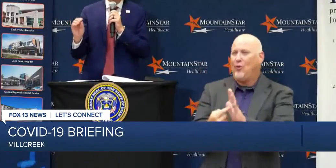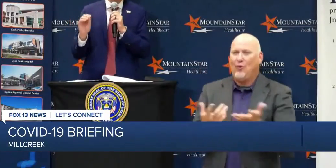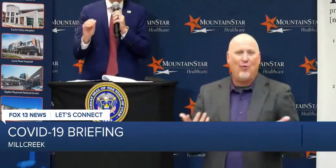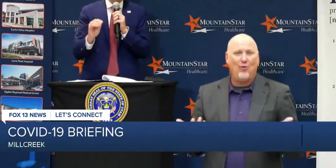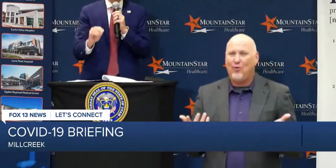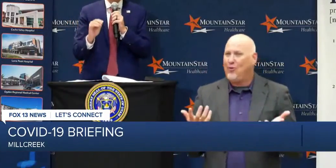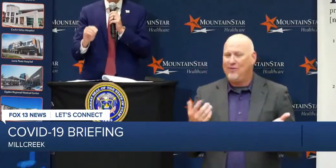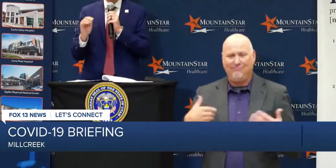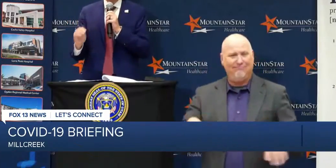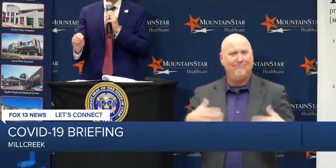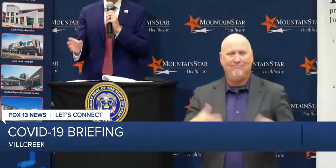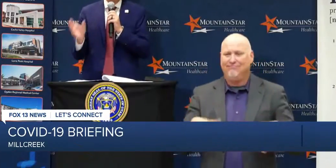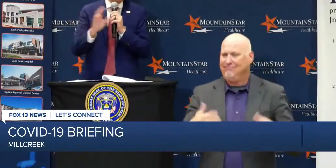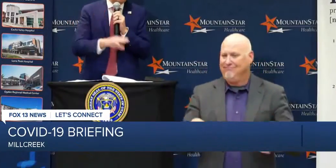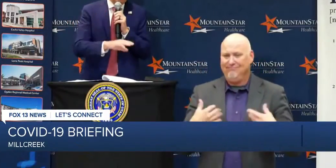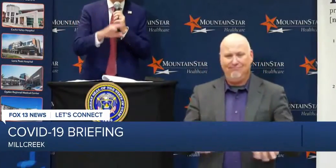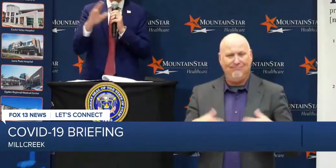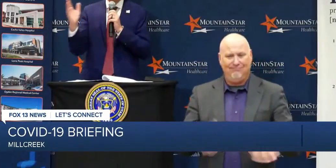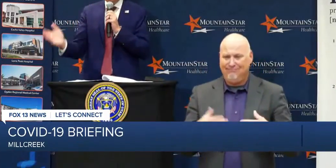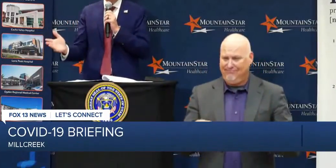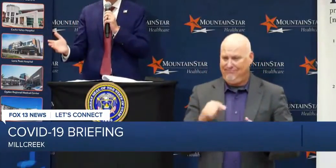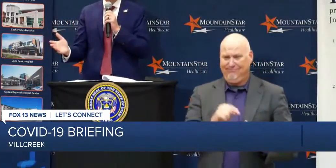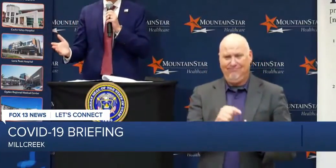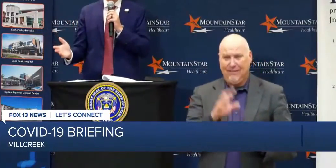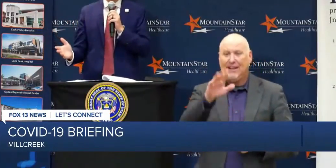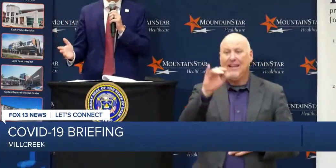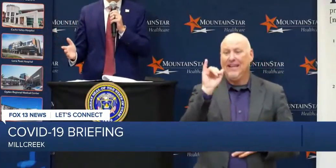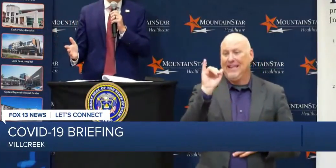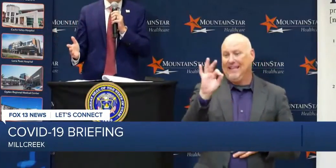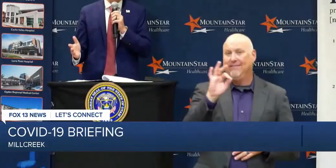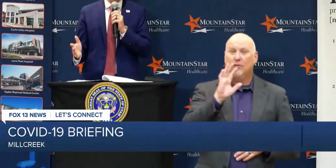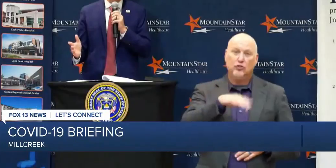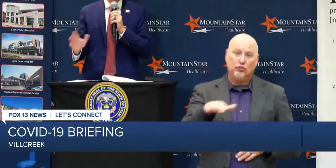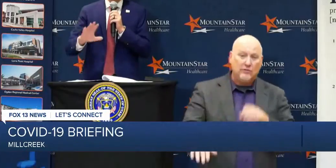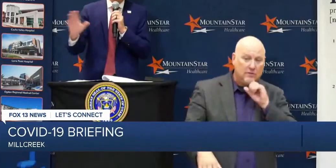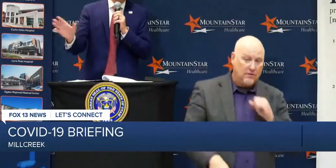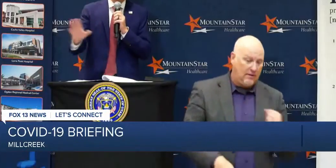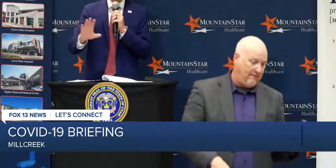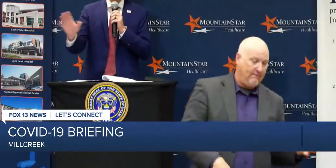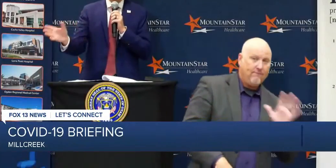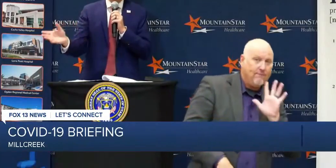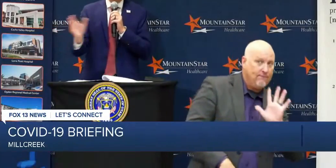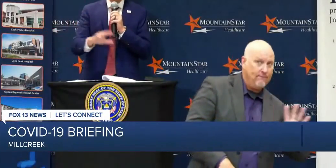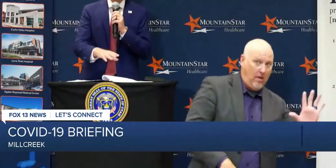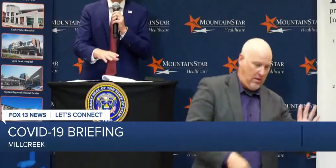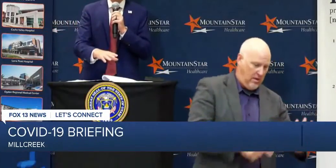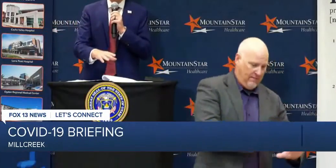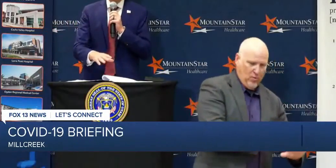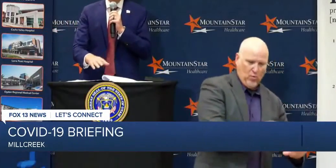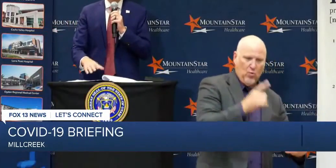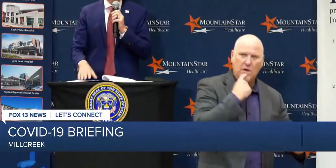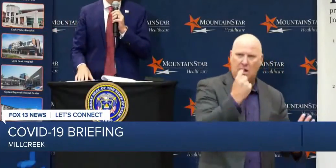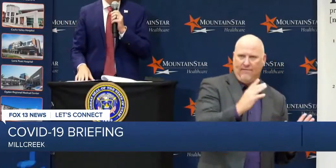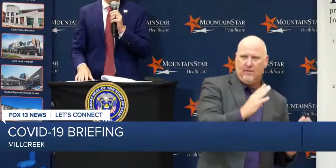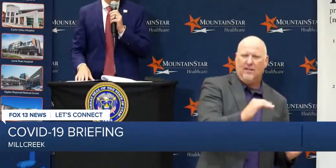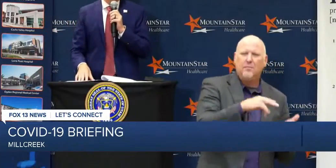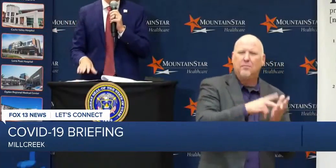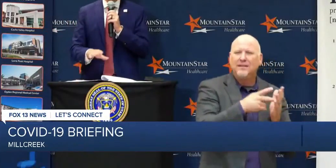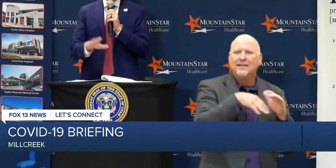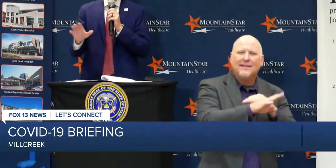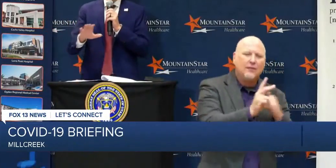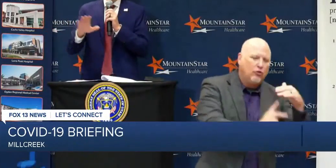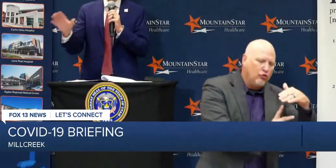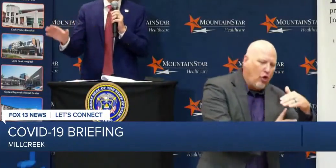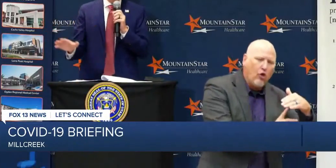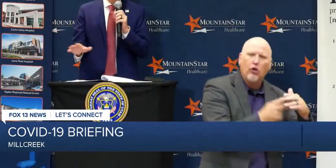talking about our children under the age of 12, so ages 5 to 11, we've had, and this is data from last week. I haven't gotten the update yet,